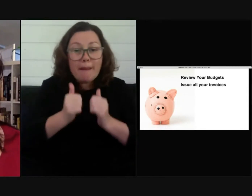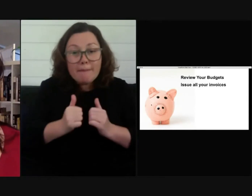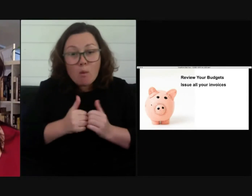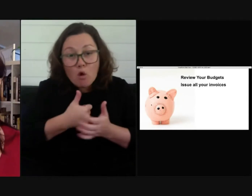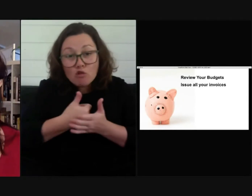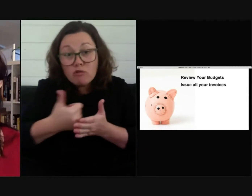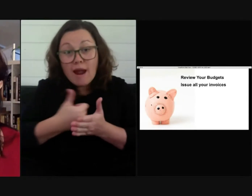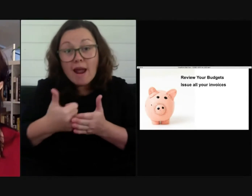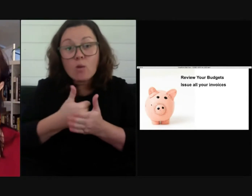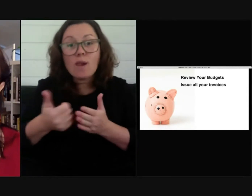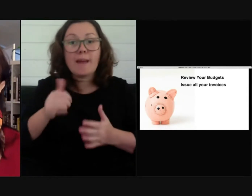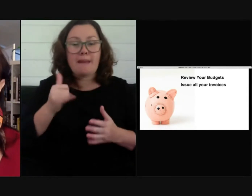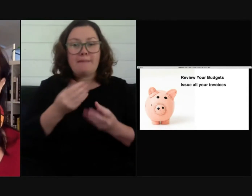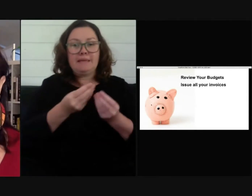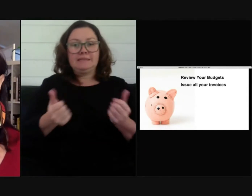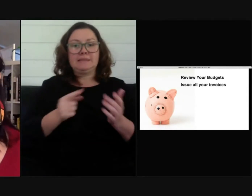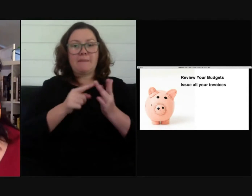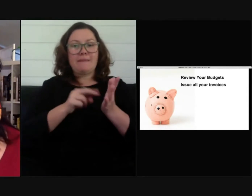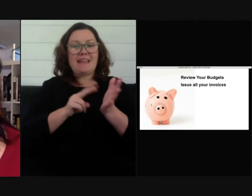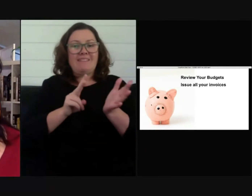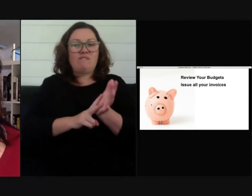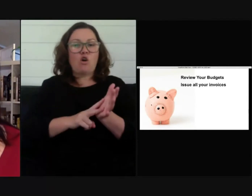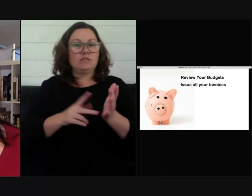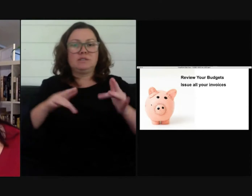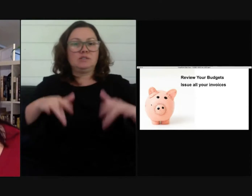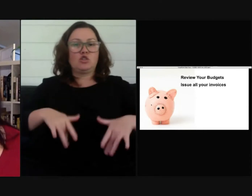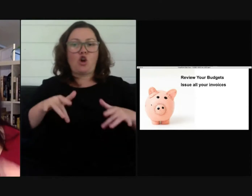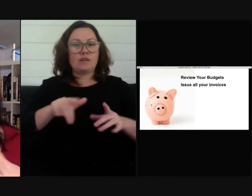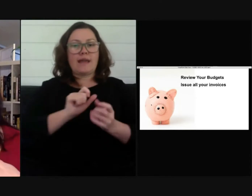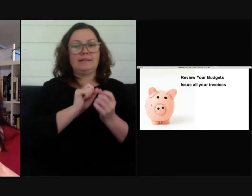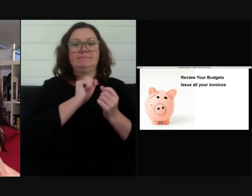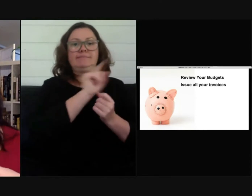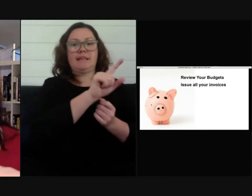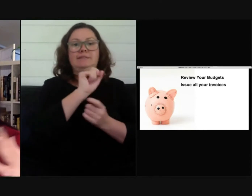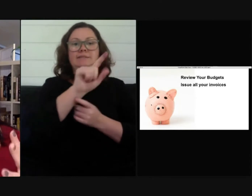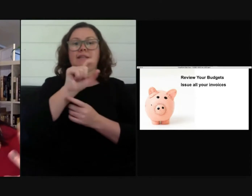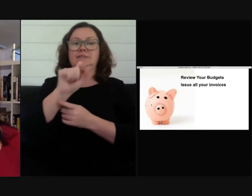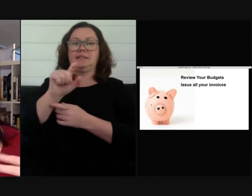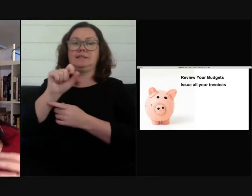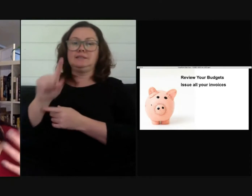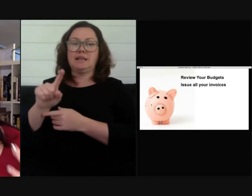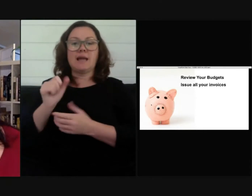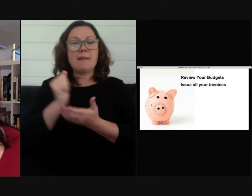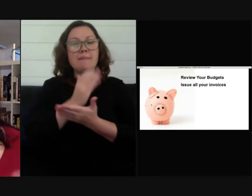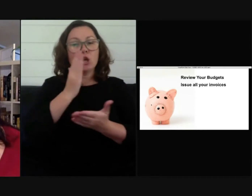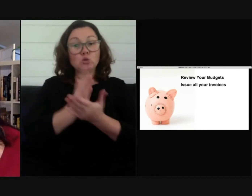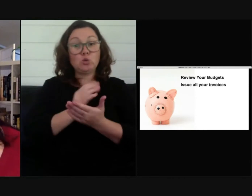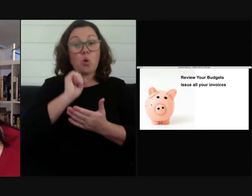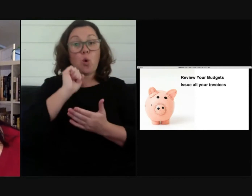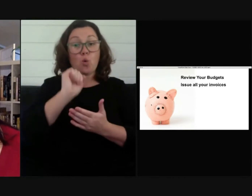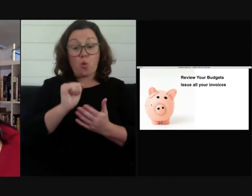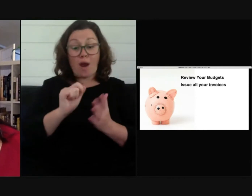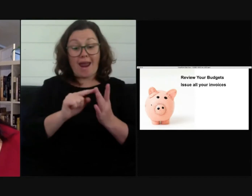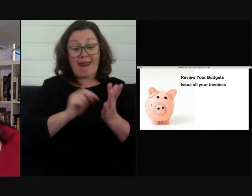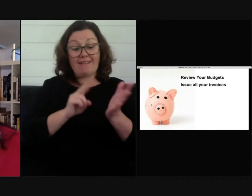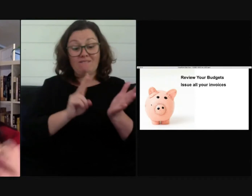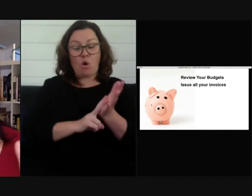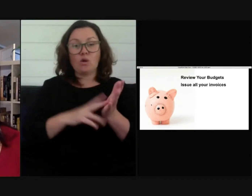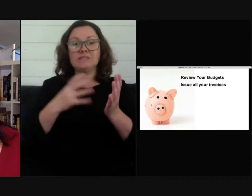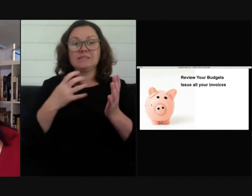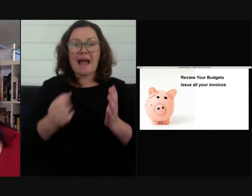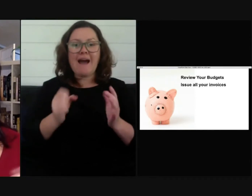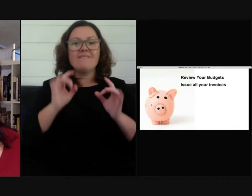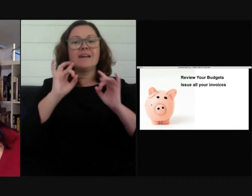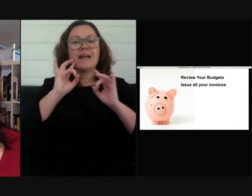with extremely clear payment terms. Don't just write something vague on the invoice like,